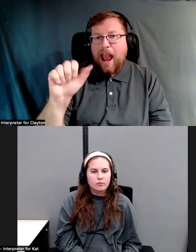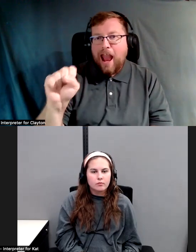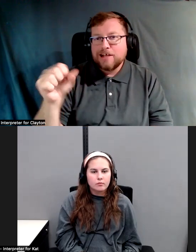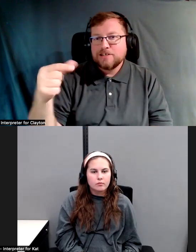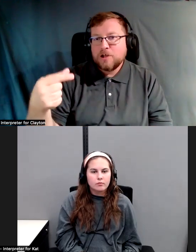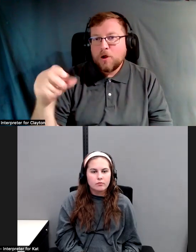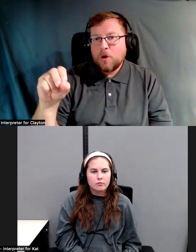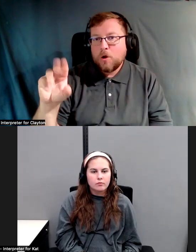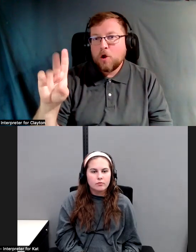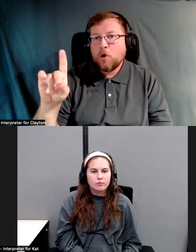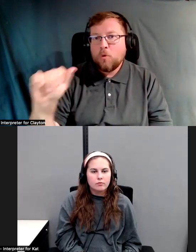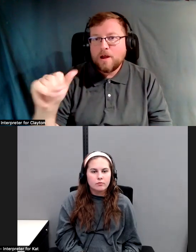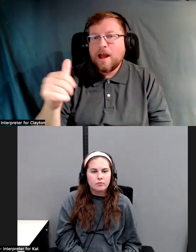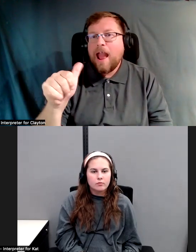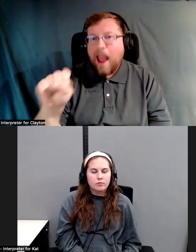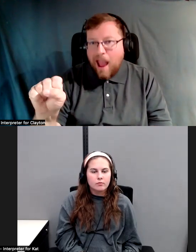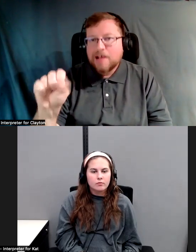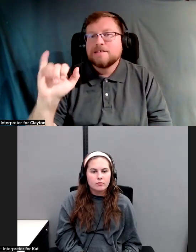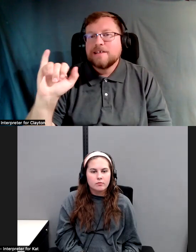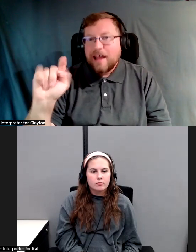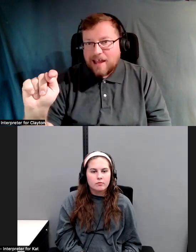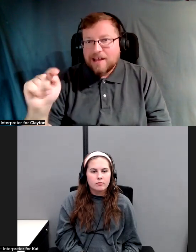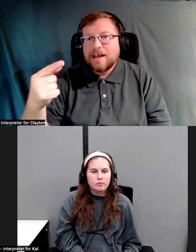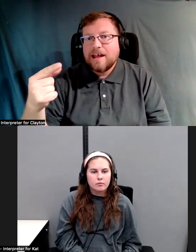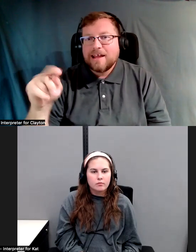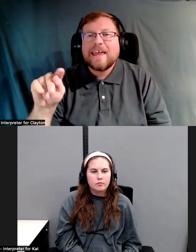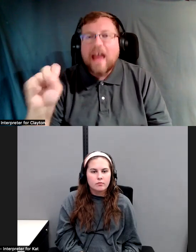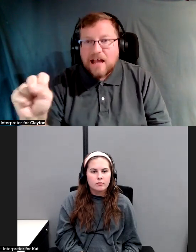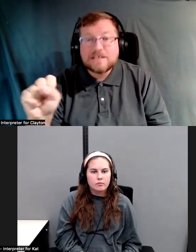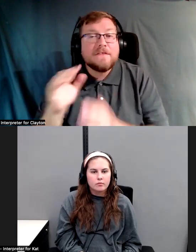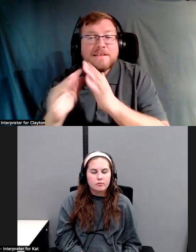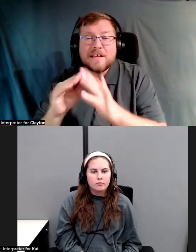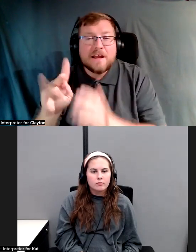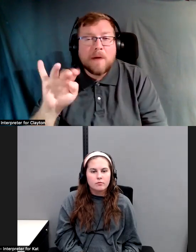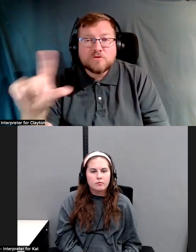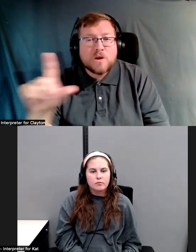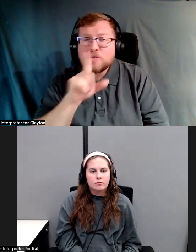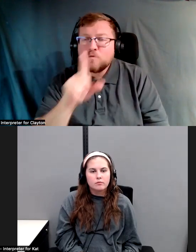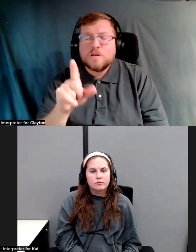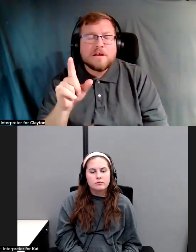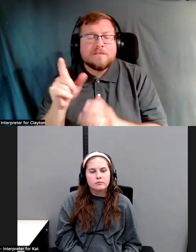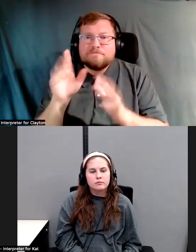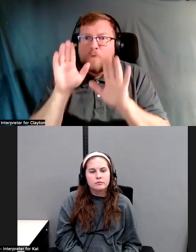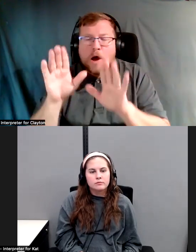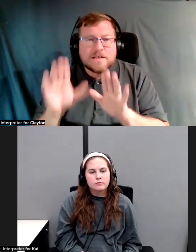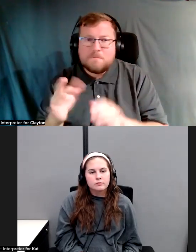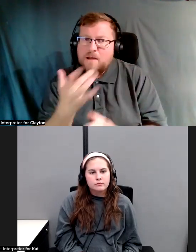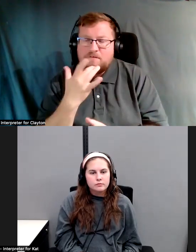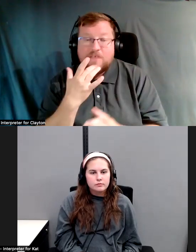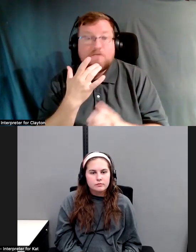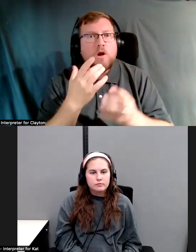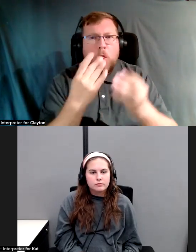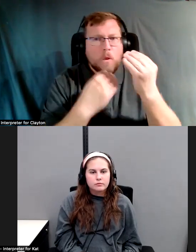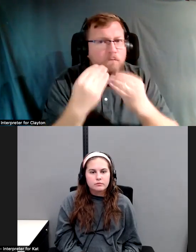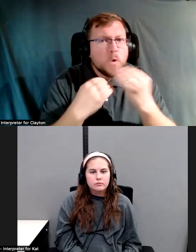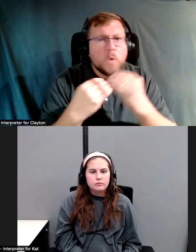and everybody out there was fantastic. I love the city of Montreal. It's one of my favorite places. The food out there is fantastic. The wine, the cheese,